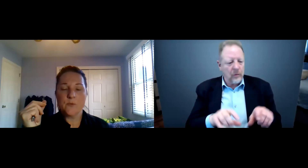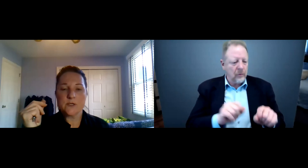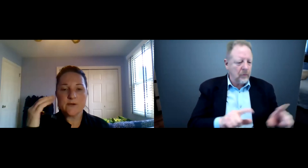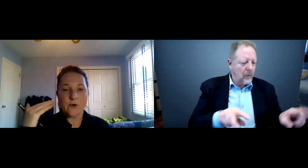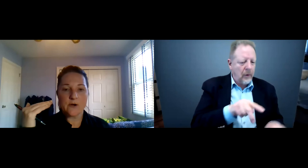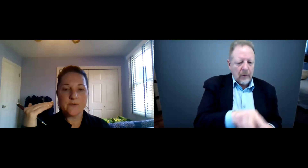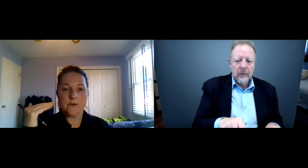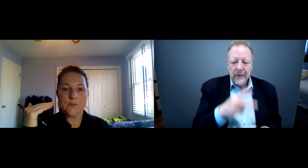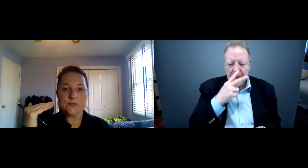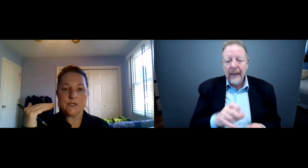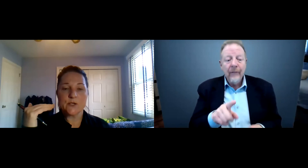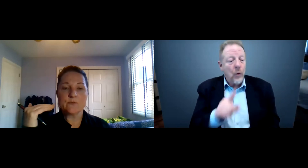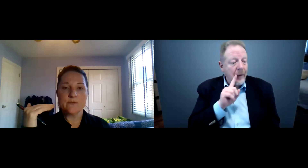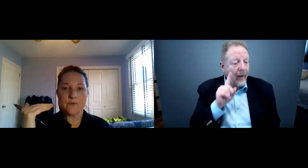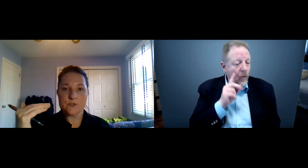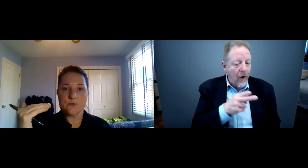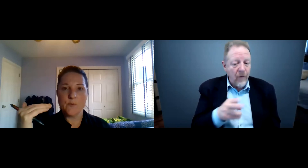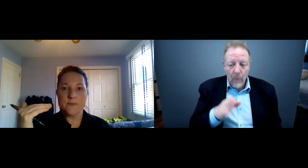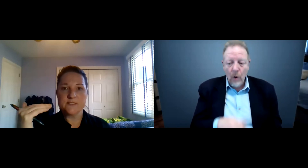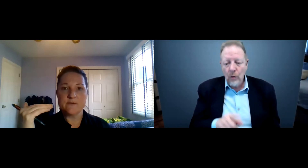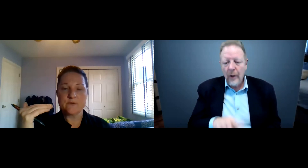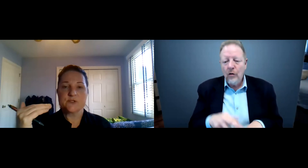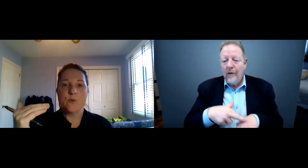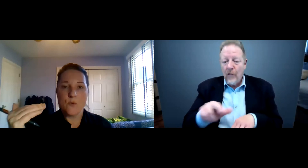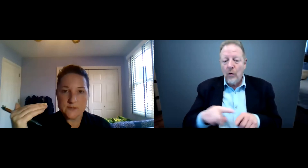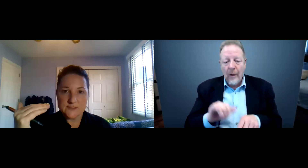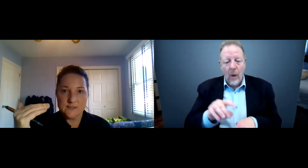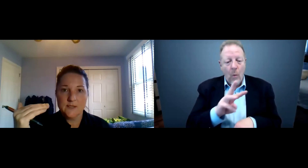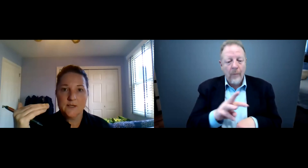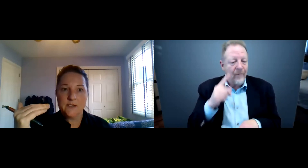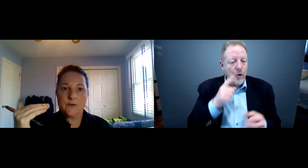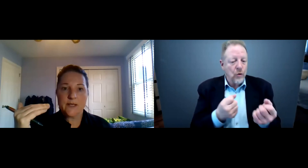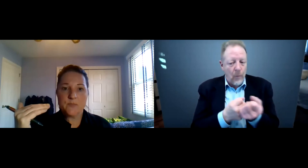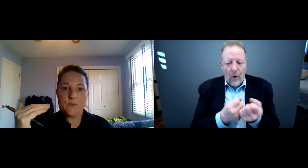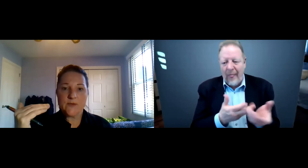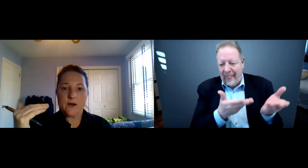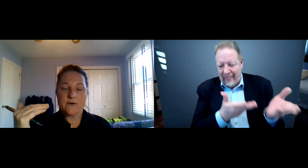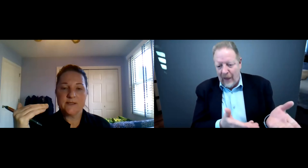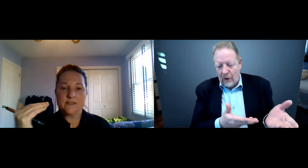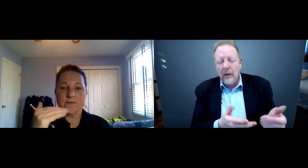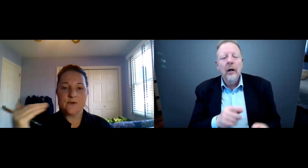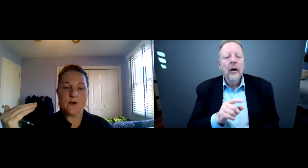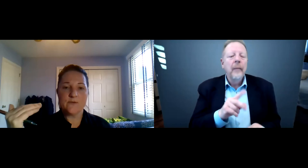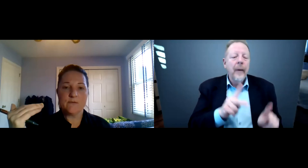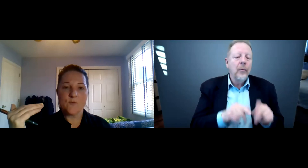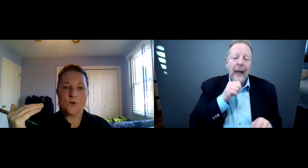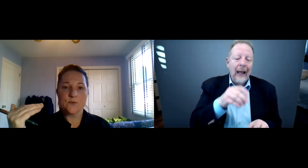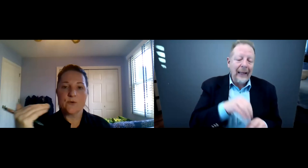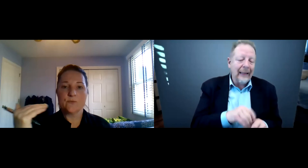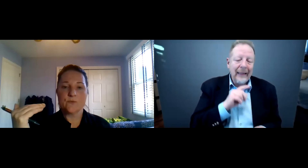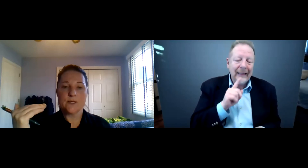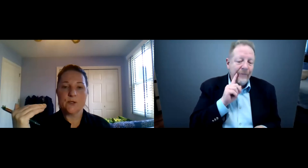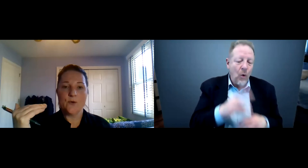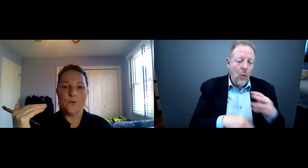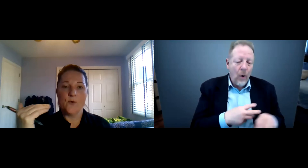you were a deaf and hard of hearing person and could refer to a website for supports, you know, again, people that aren't in the deaf and hard of hearing